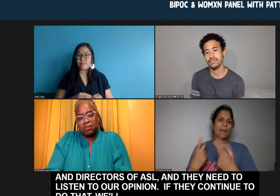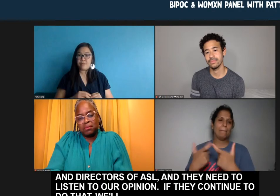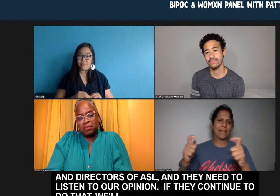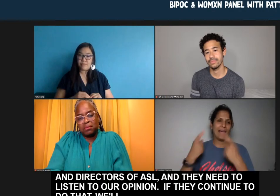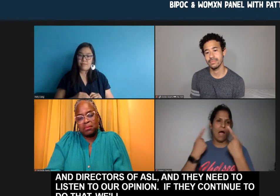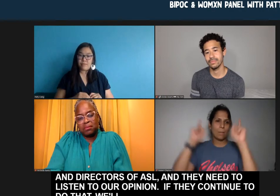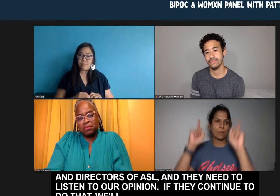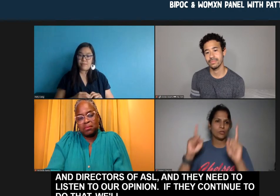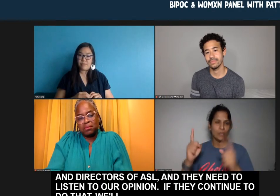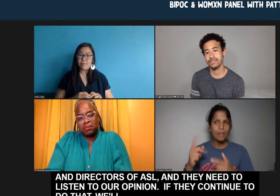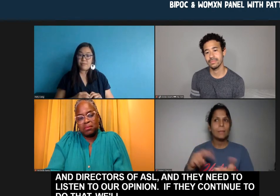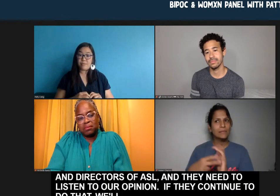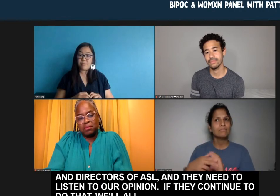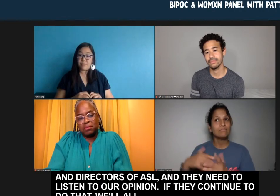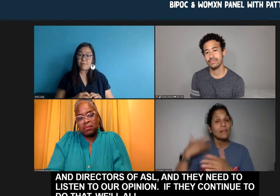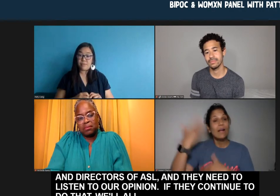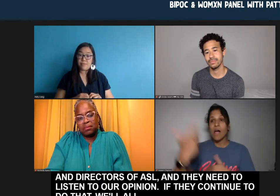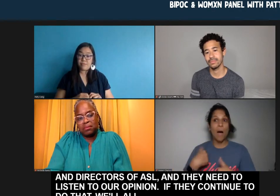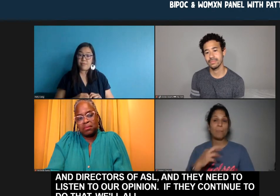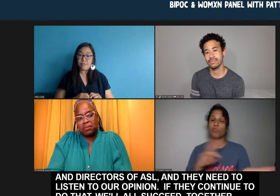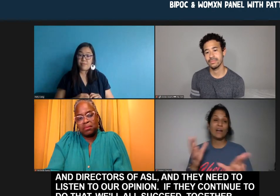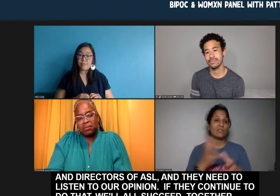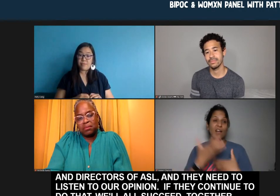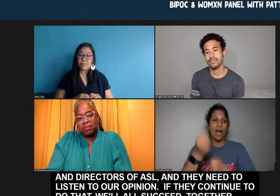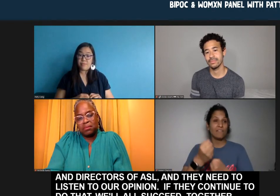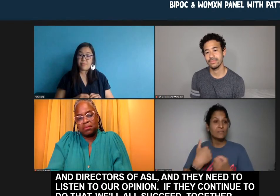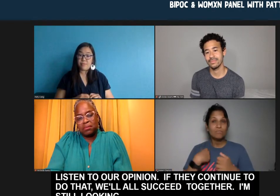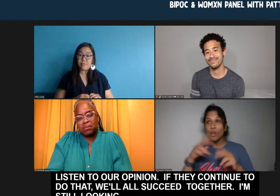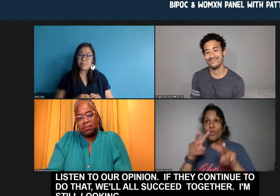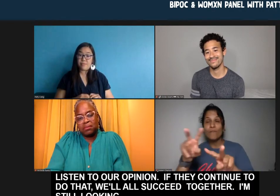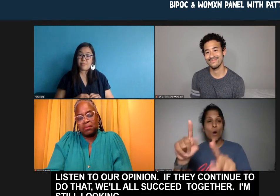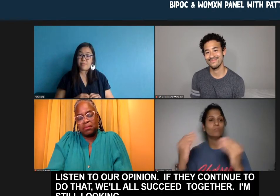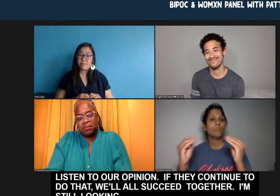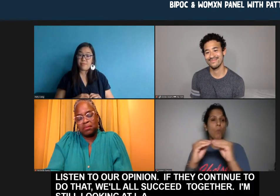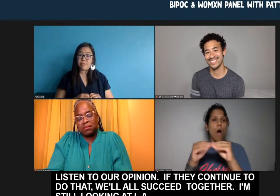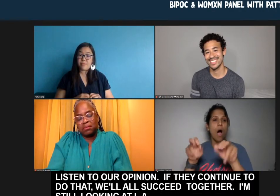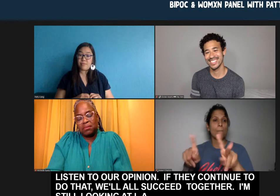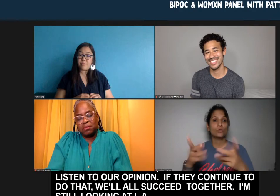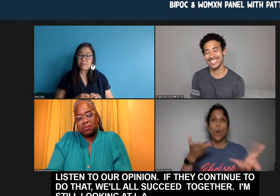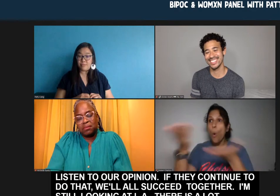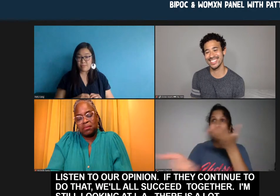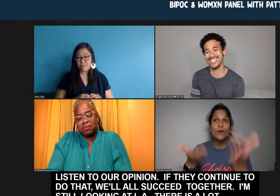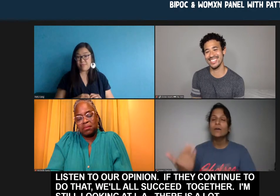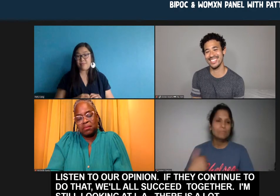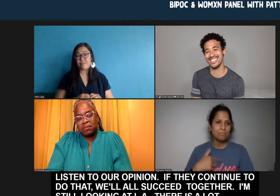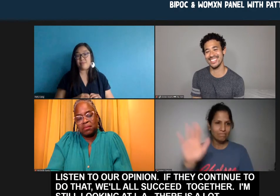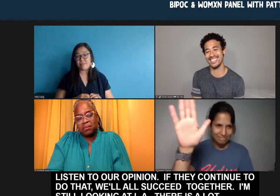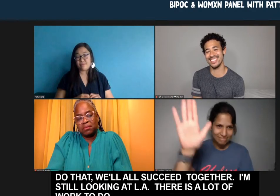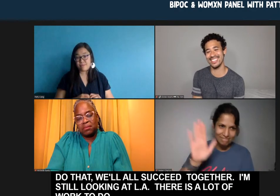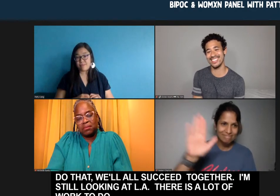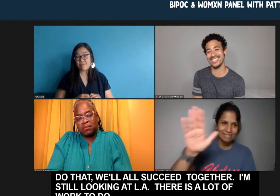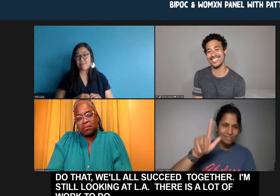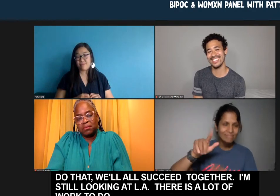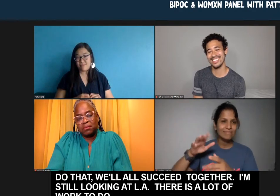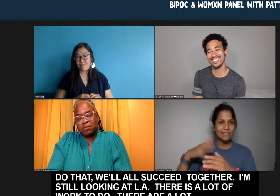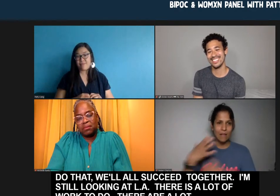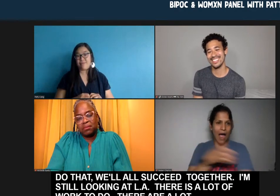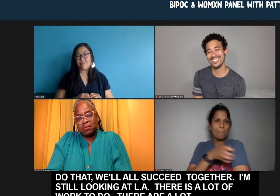I'm still looking at LA. There's still work to do, but there's a lot of big accomplishments. And we need to make sure that we have collaboration